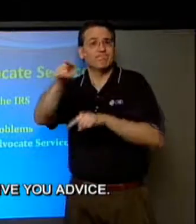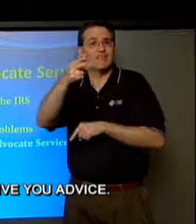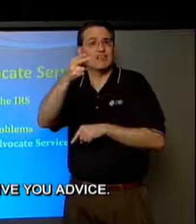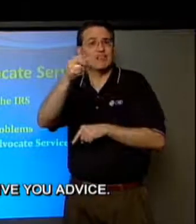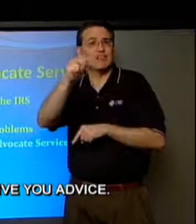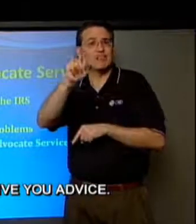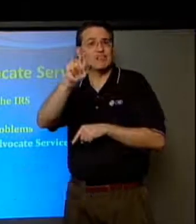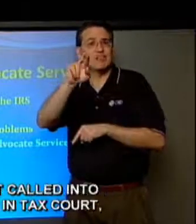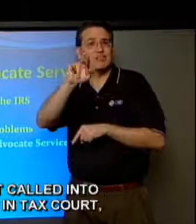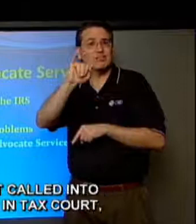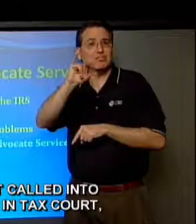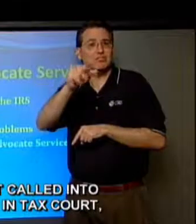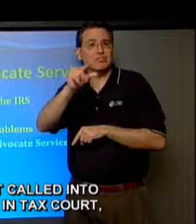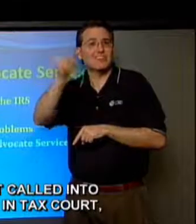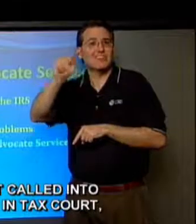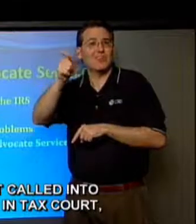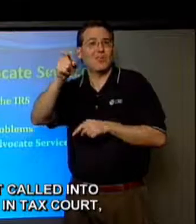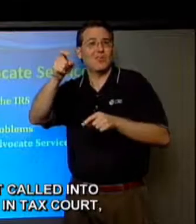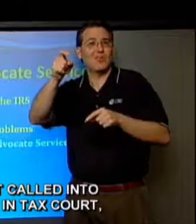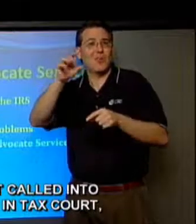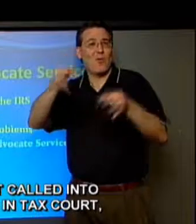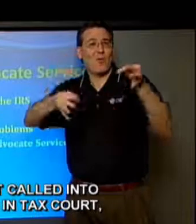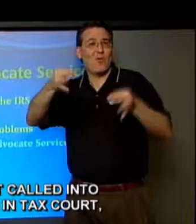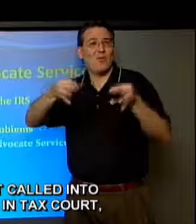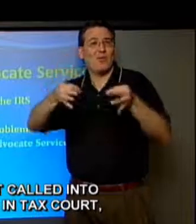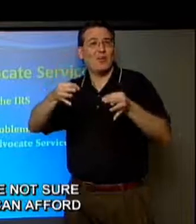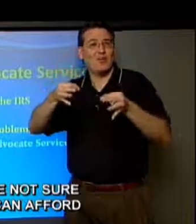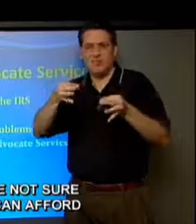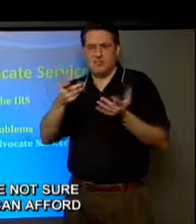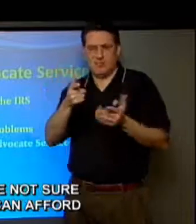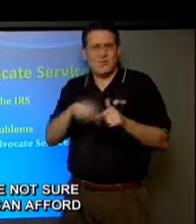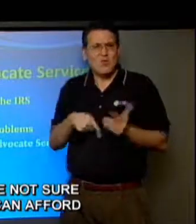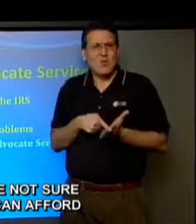advice. If you get called into a hearing in tax court and you're not sure if you can afford